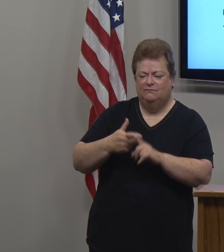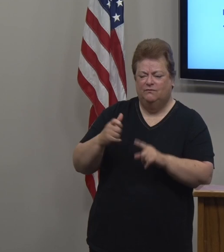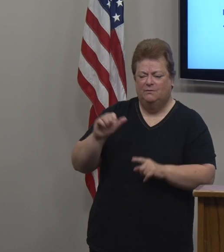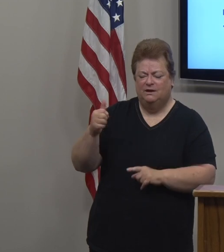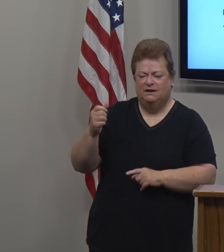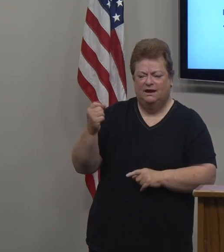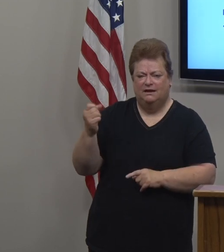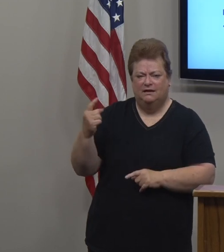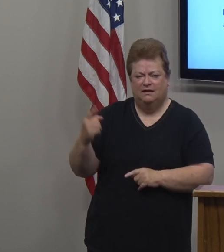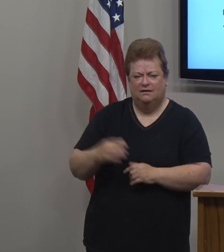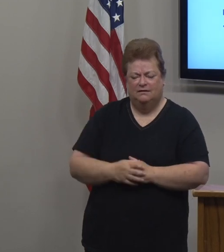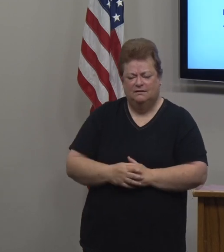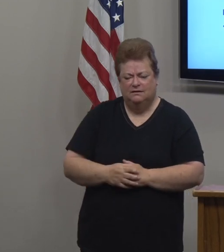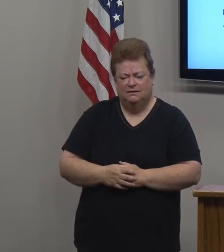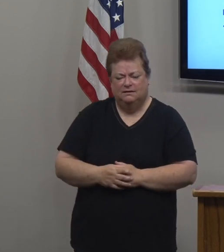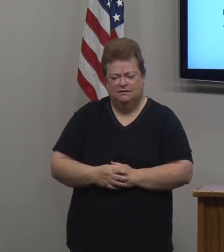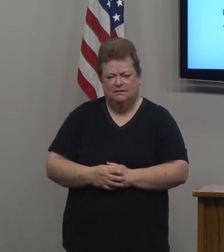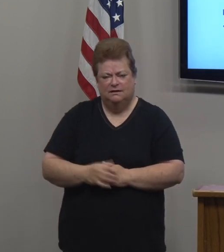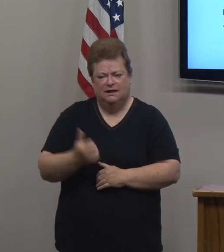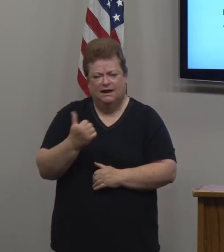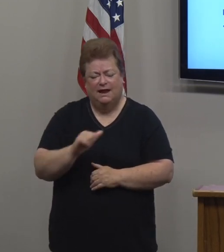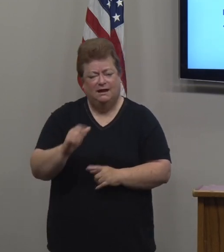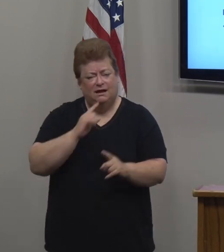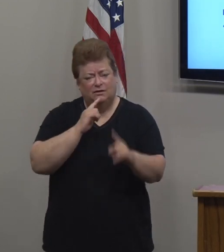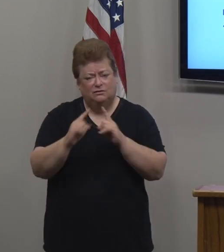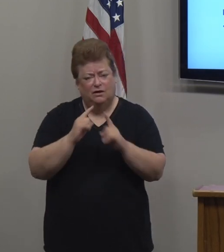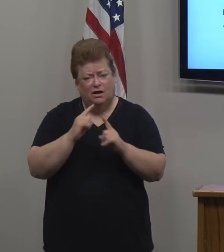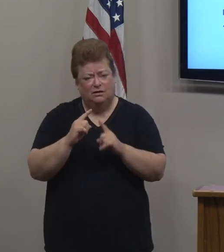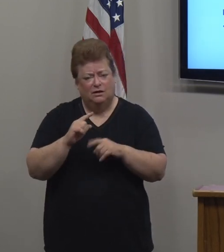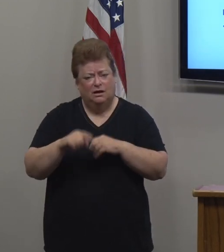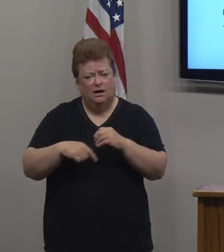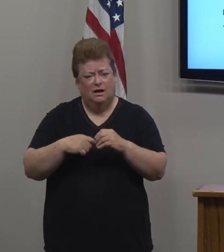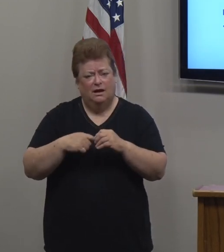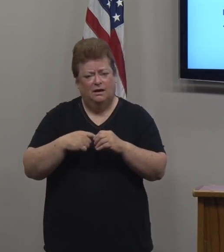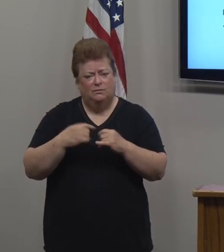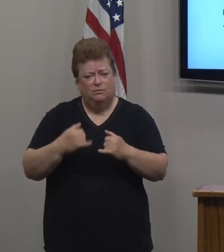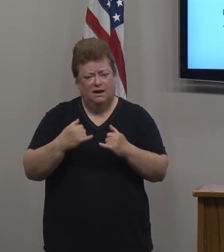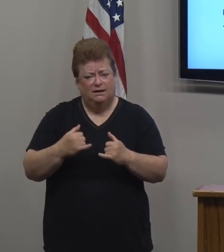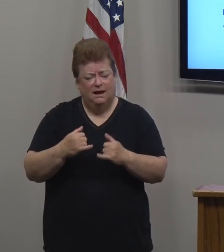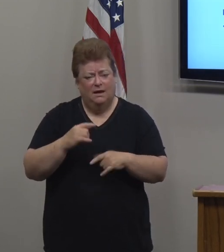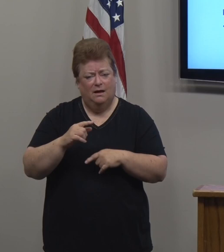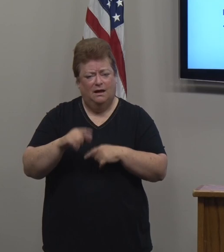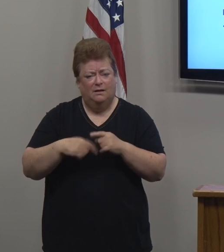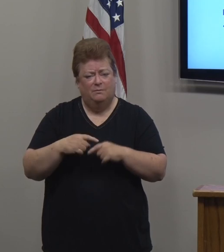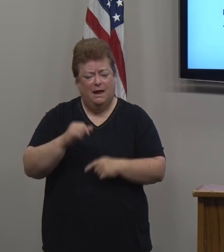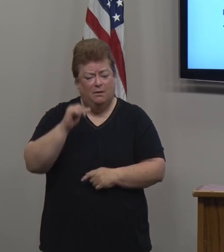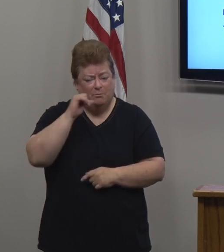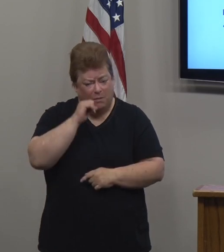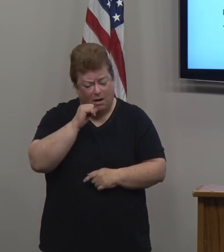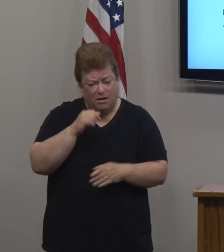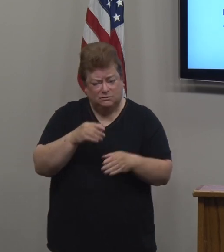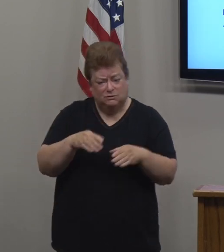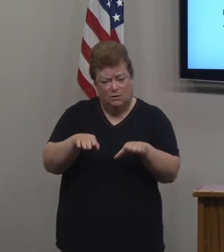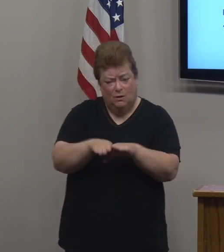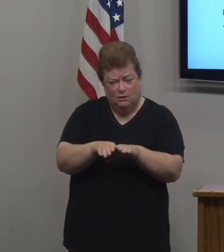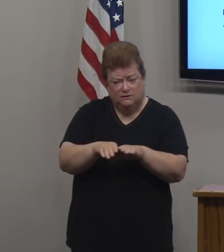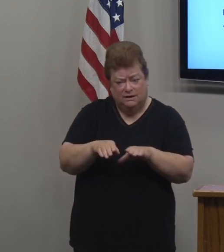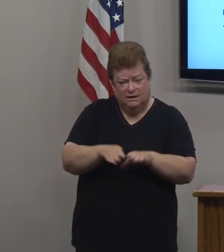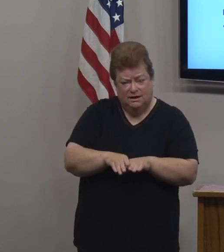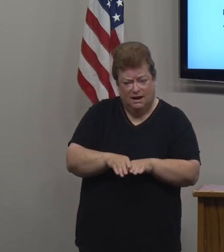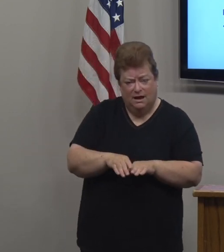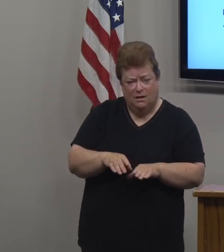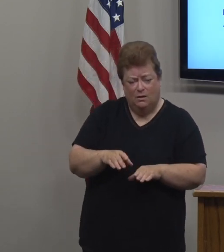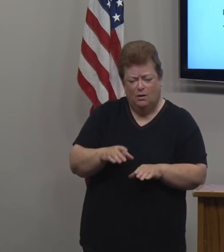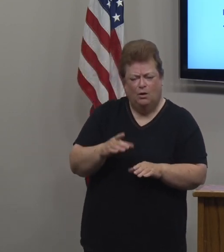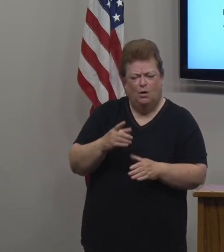any talk right now of some bars being shut down, or what steps are